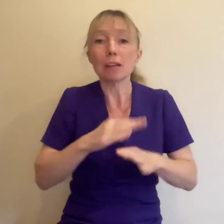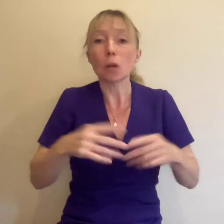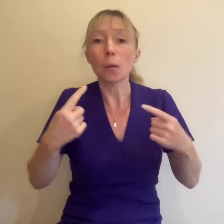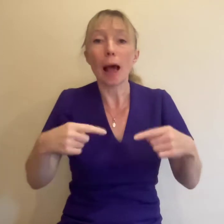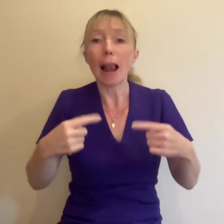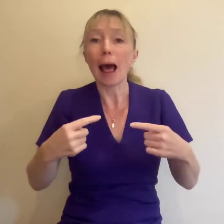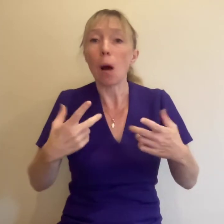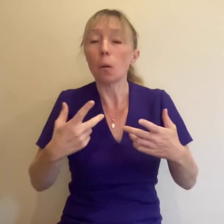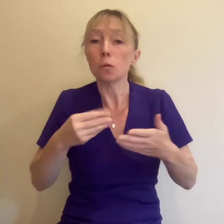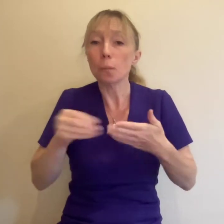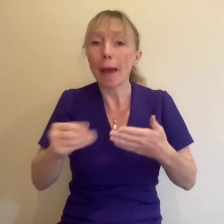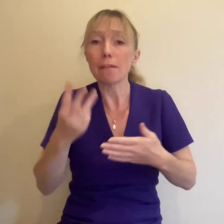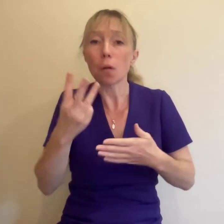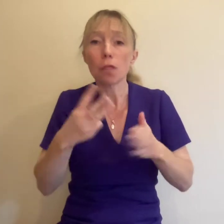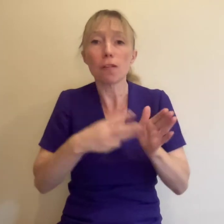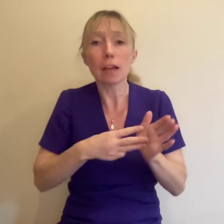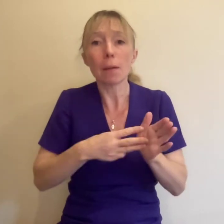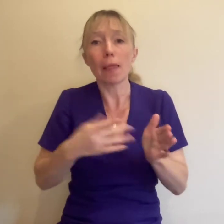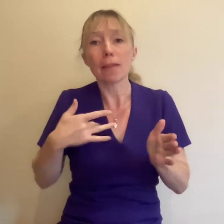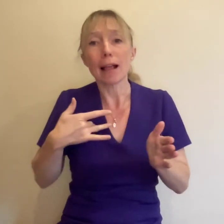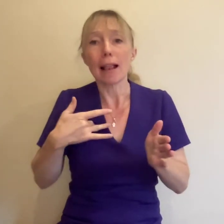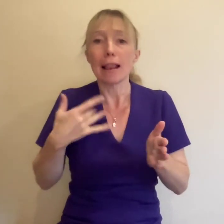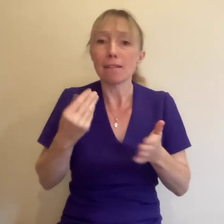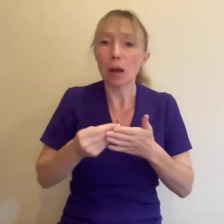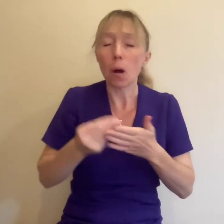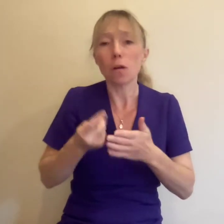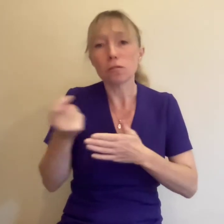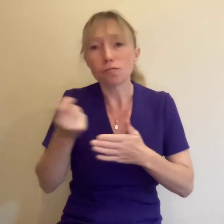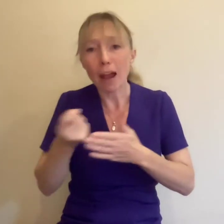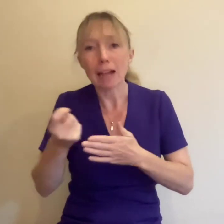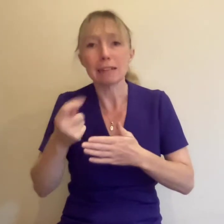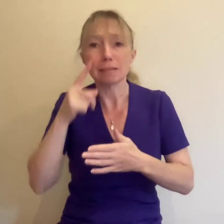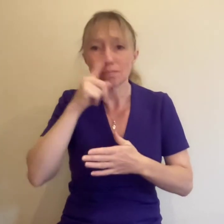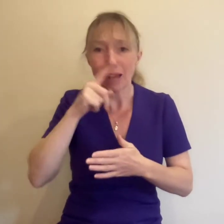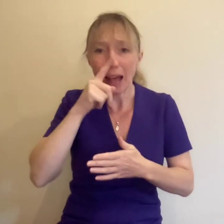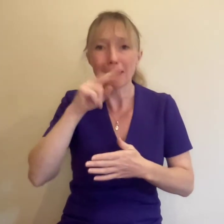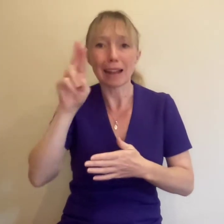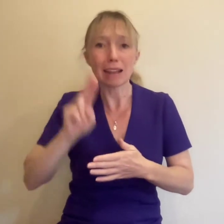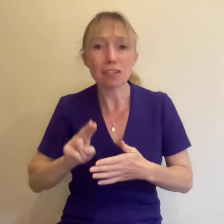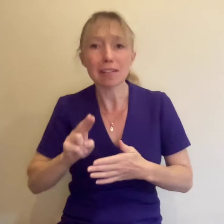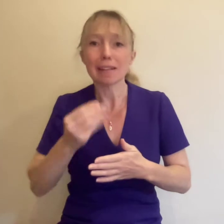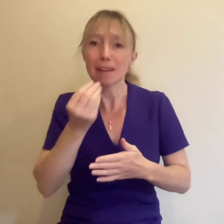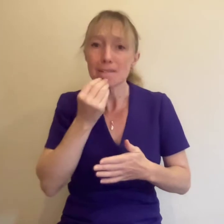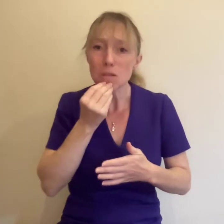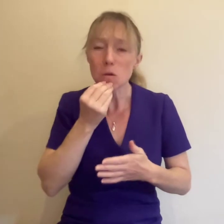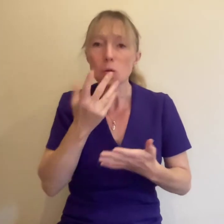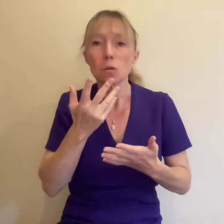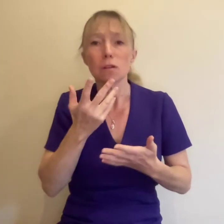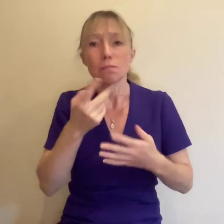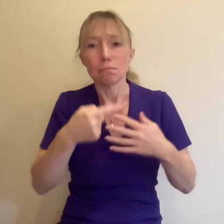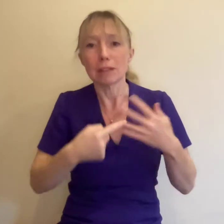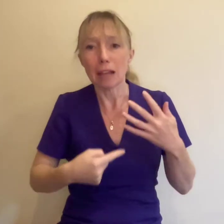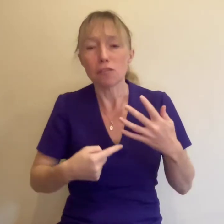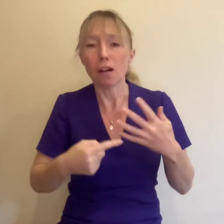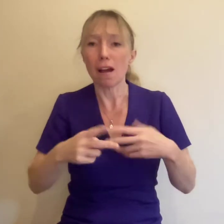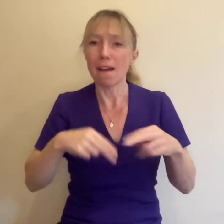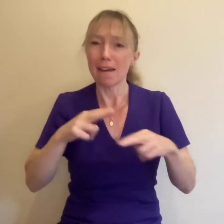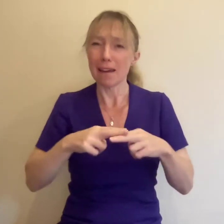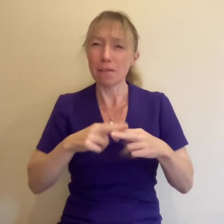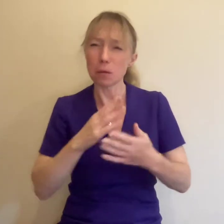rent, gas and electricity, food, etc. If you're not sure this applies to you, please feel free to